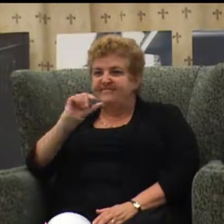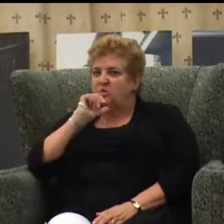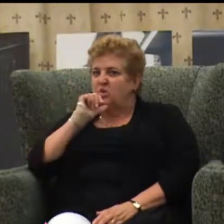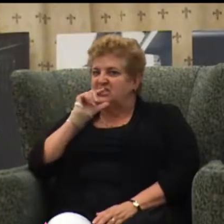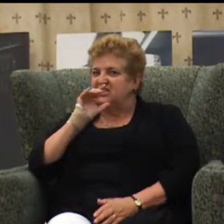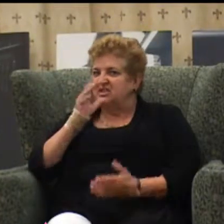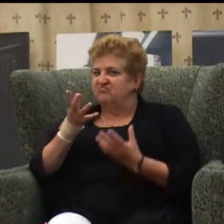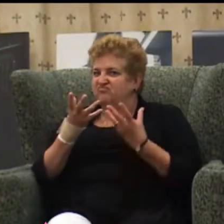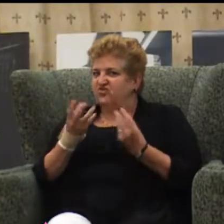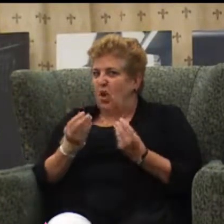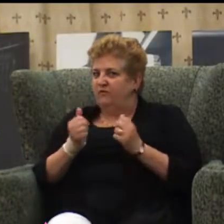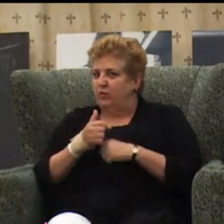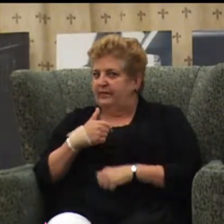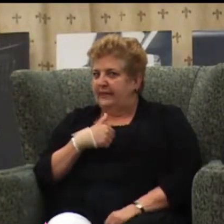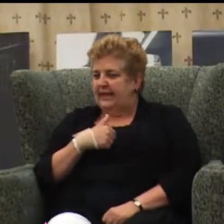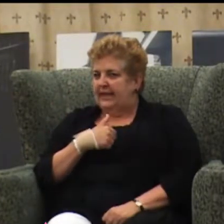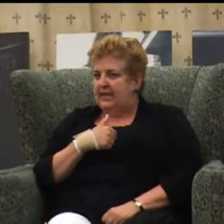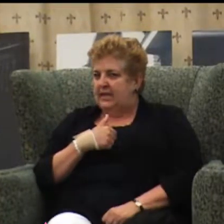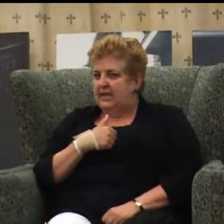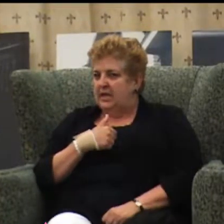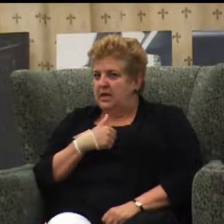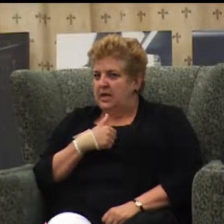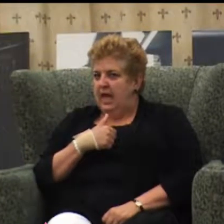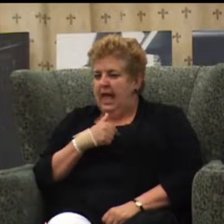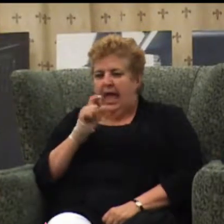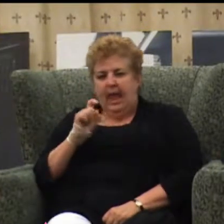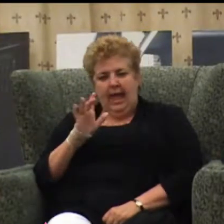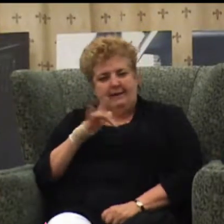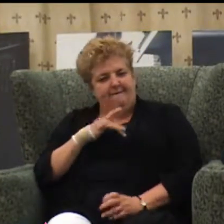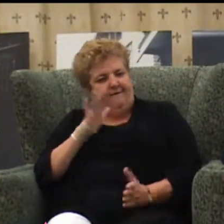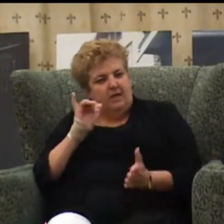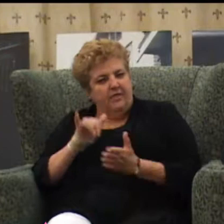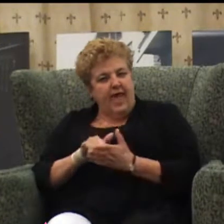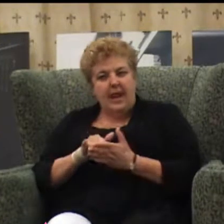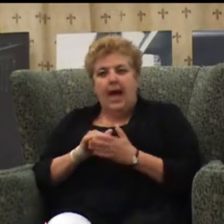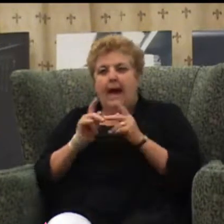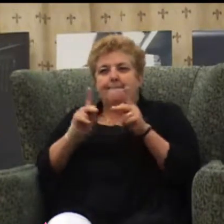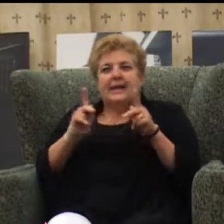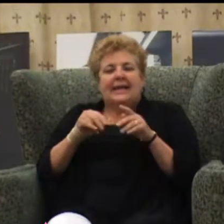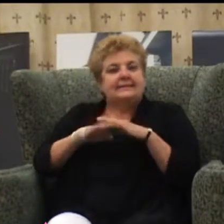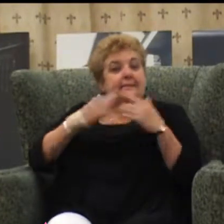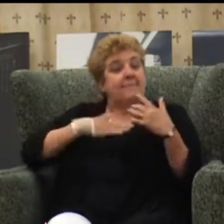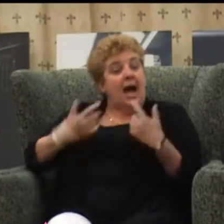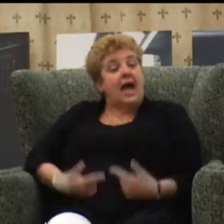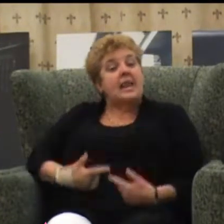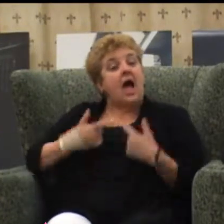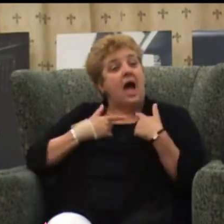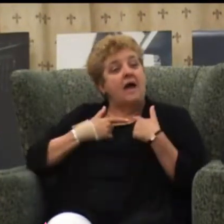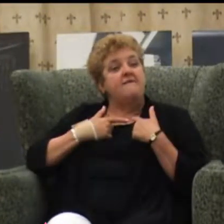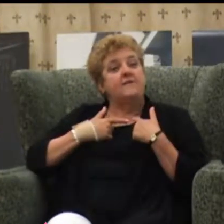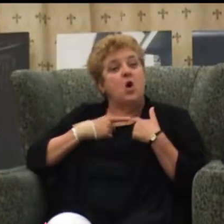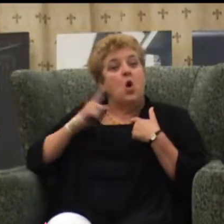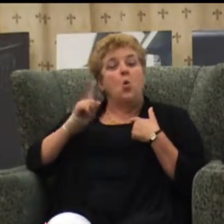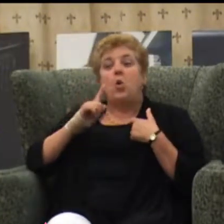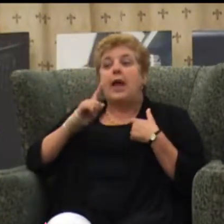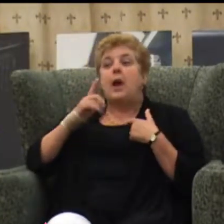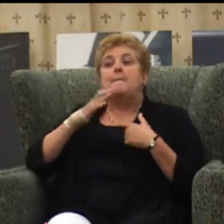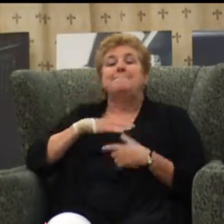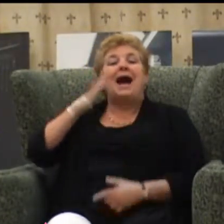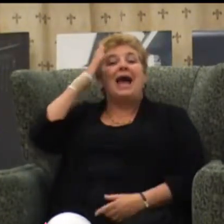You know, and I had to get to that turning point. A place in my life where my head can't get enough and my